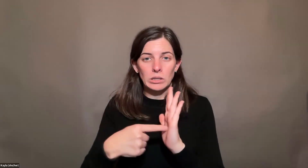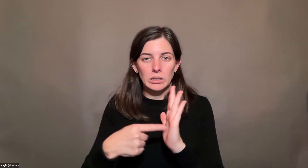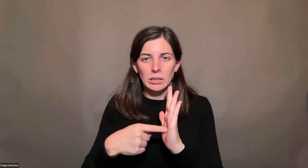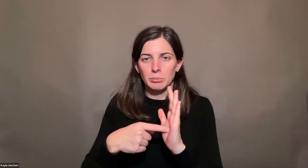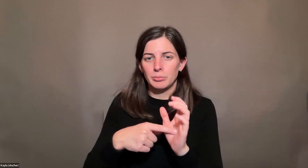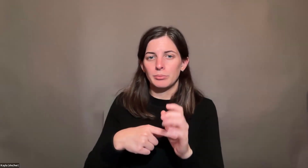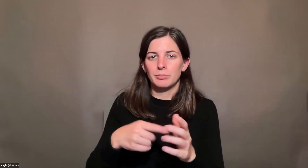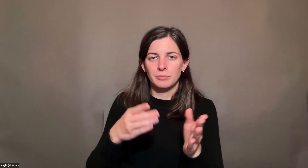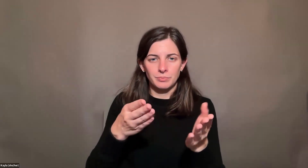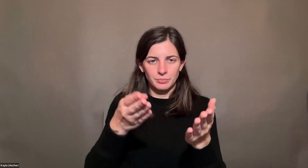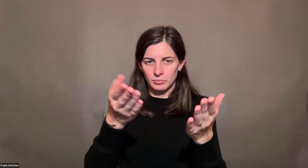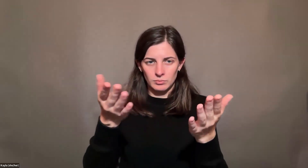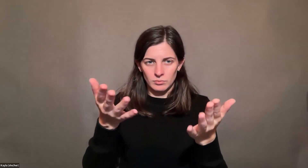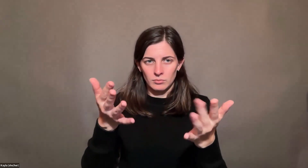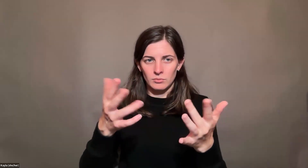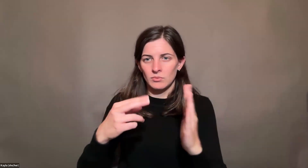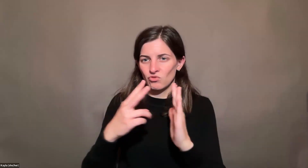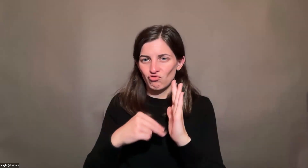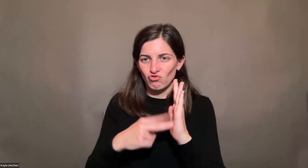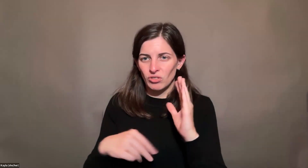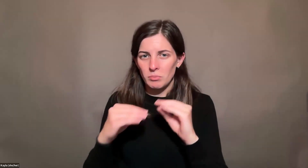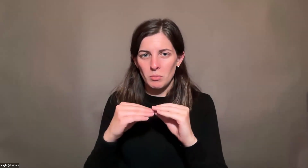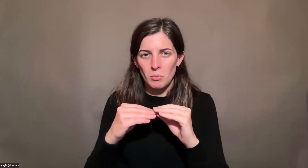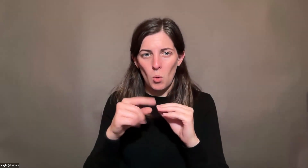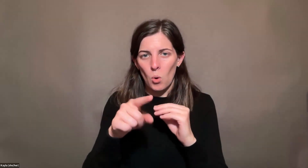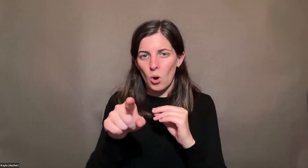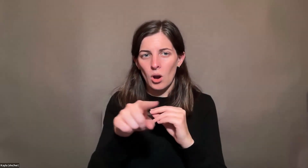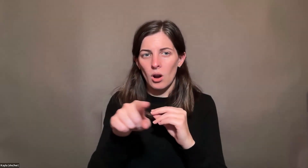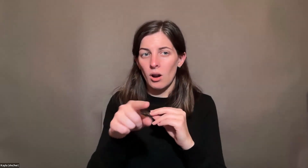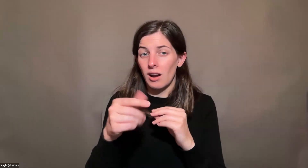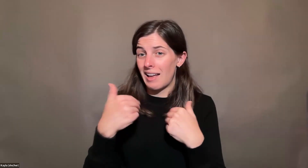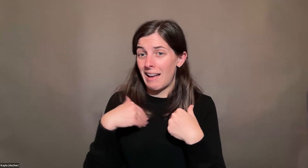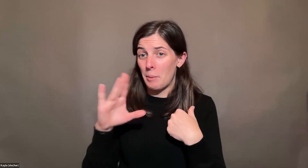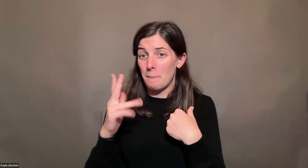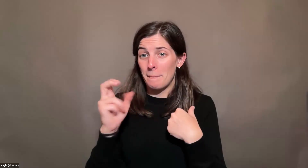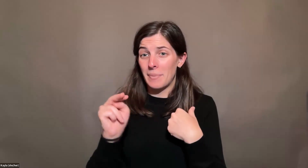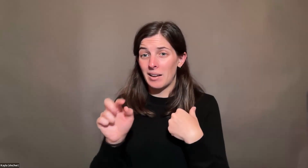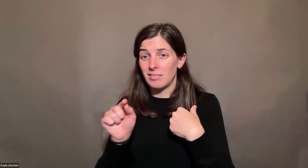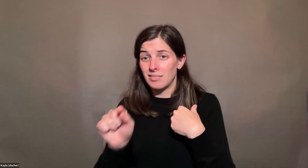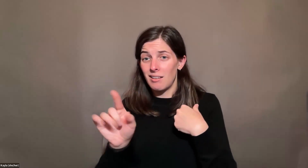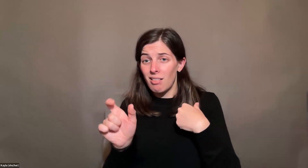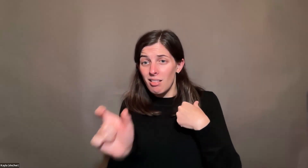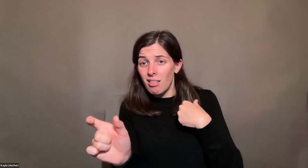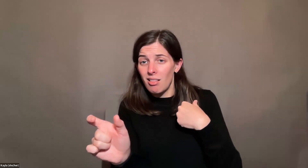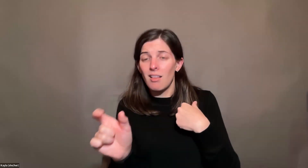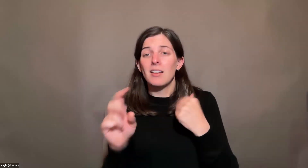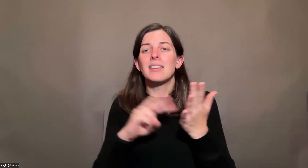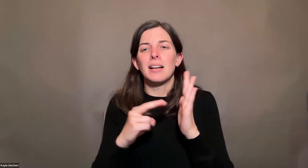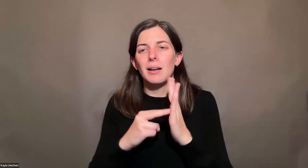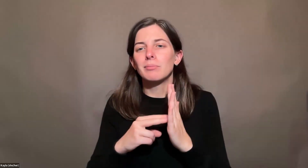add some read more button in here, that counts as a actually ambiguous text. Like when user comes into that, then